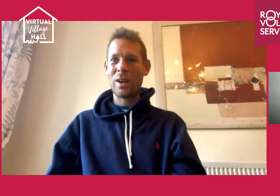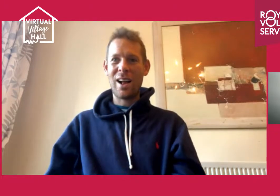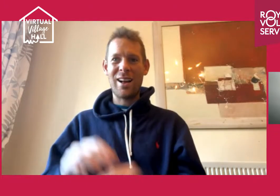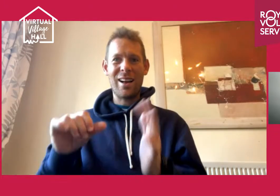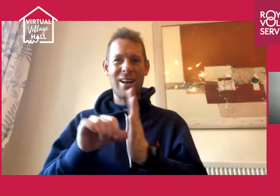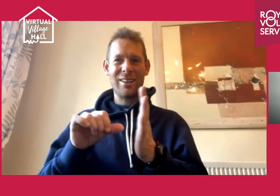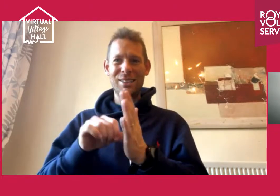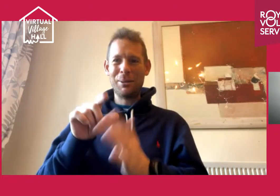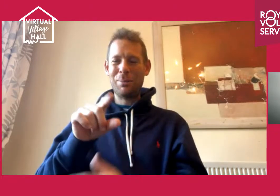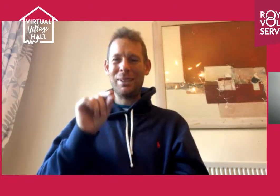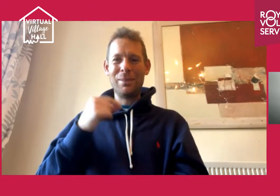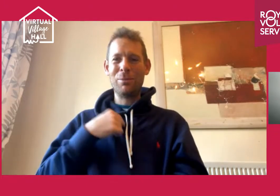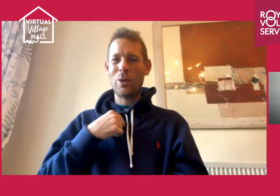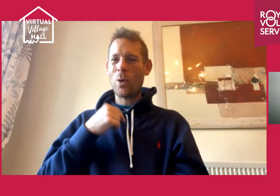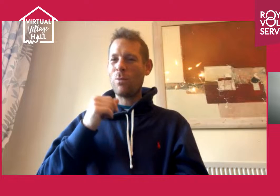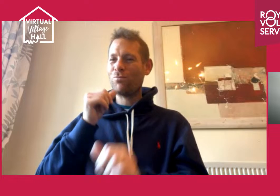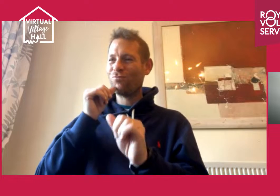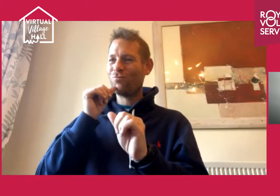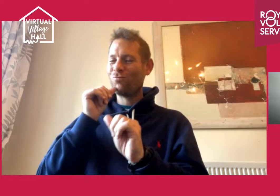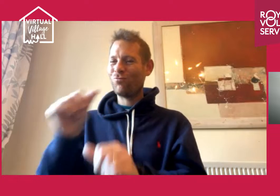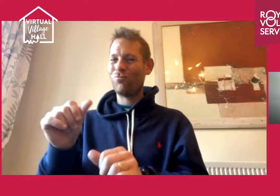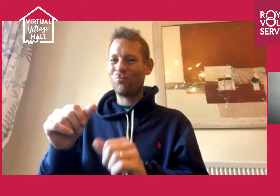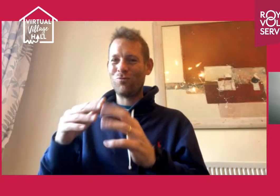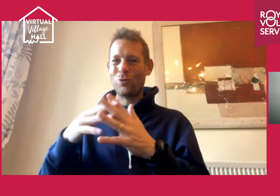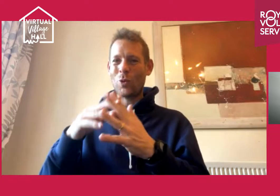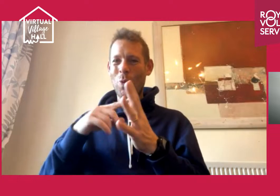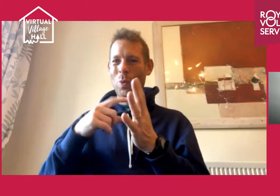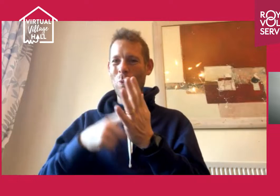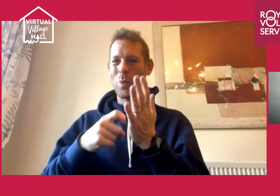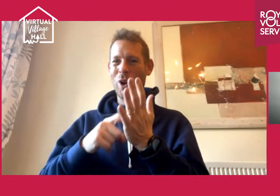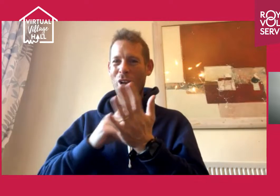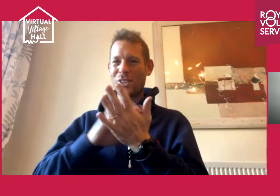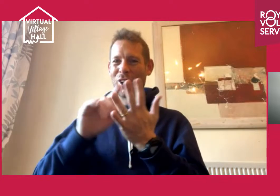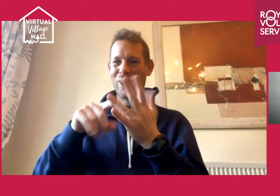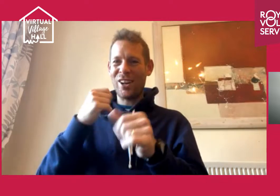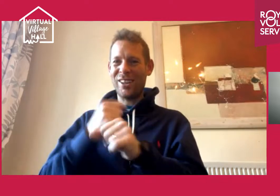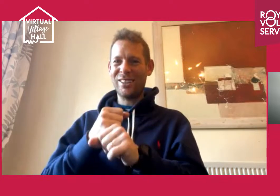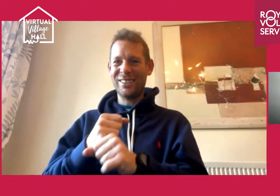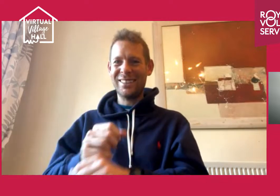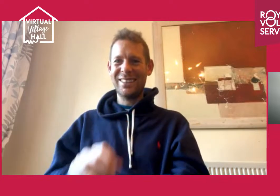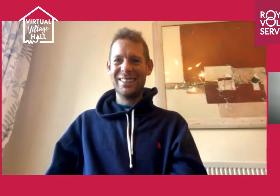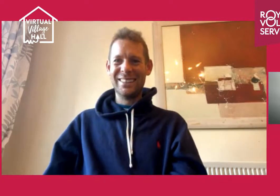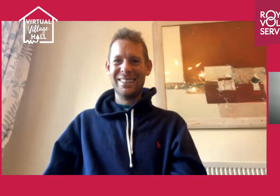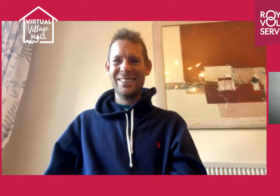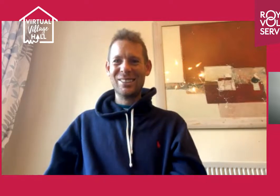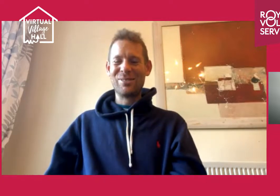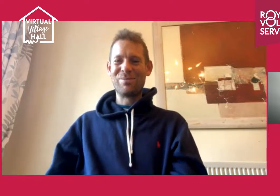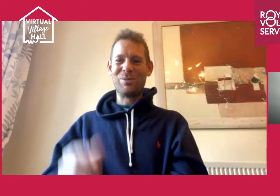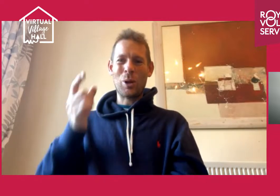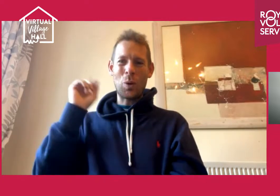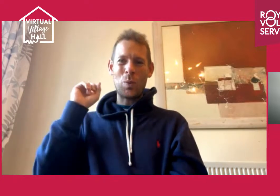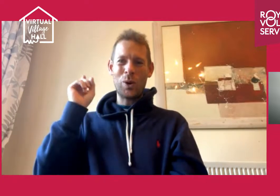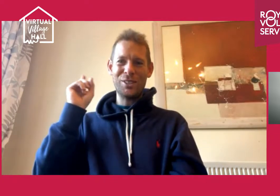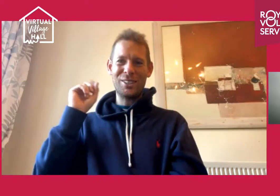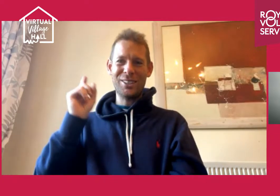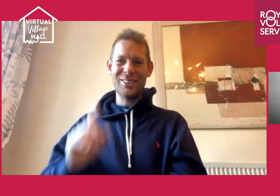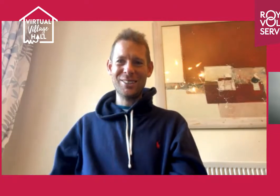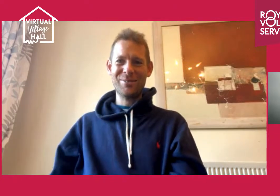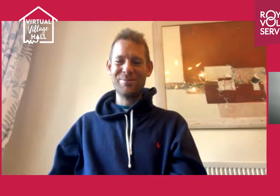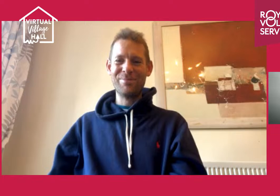times, and I just love all the animals. So it's actually really hard to pick a favorite one, but I do really love warthogs, and that's